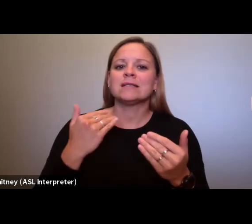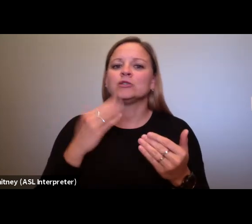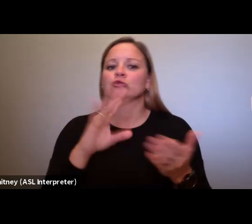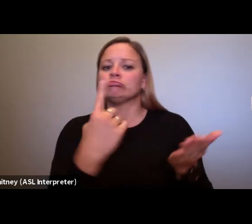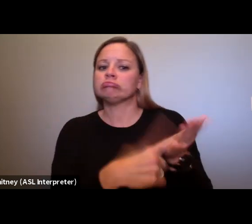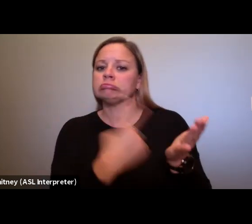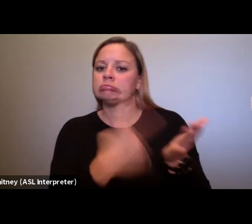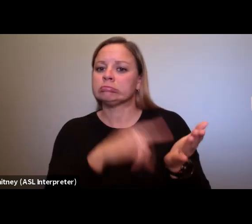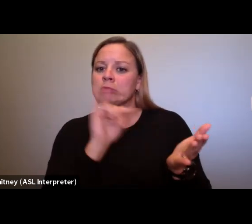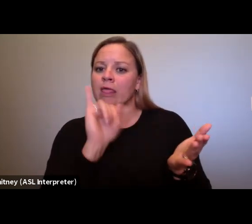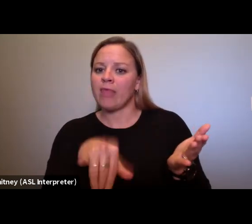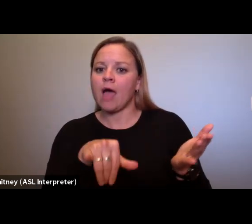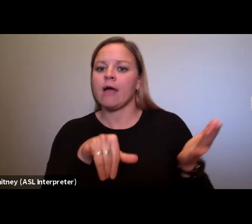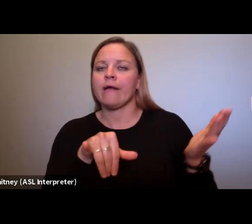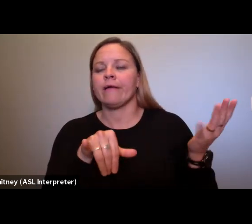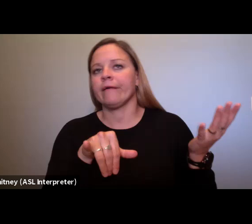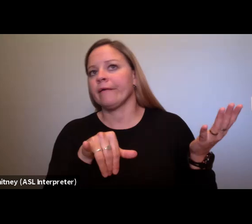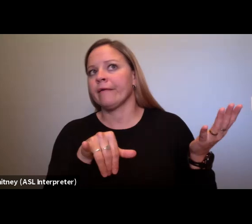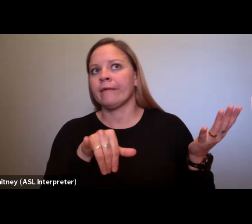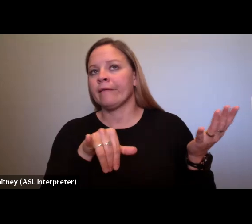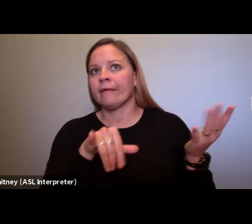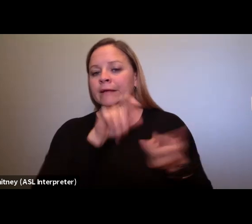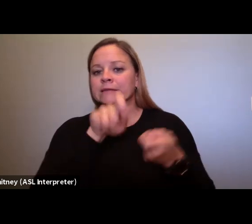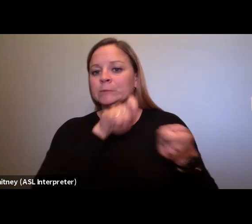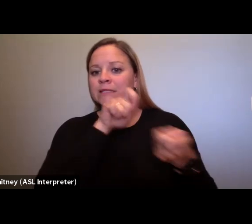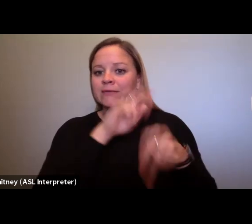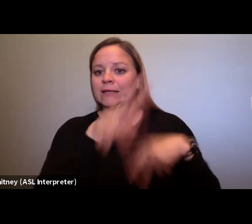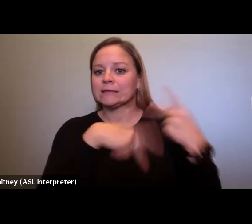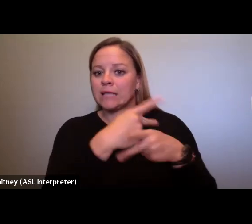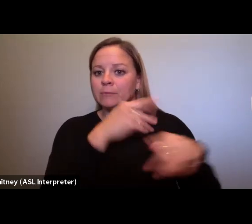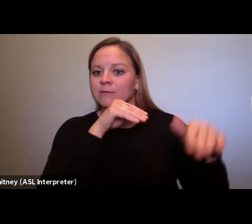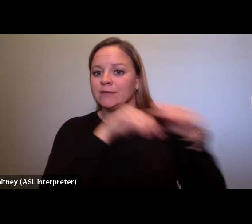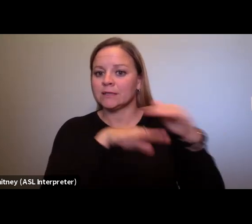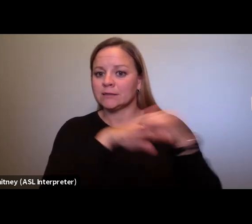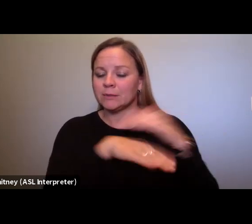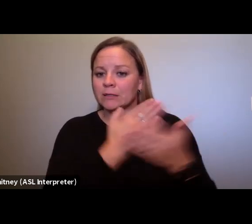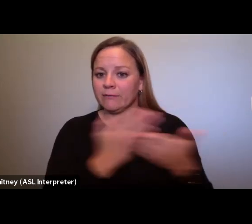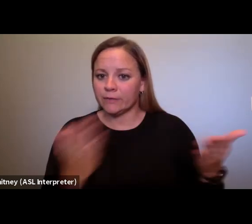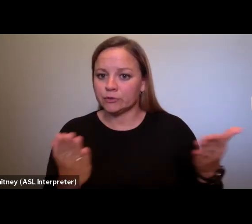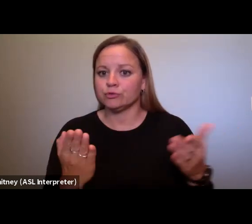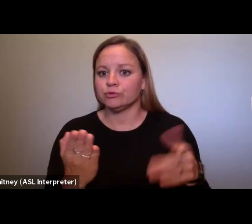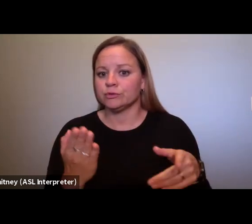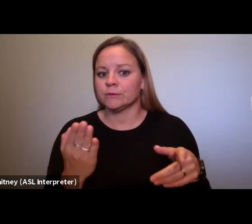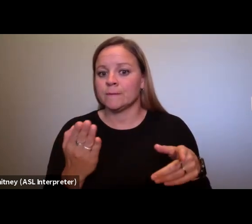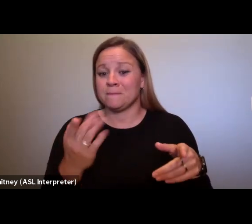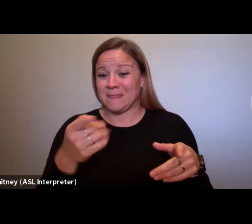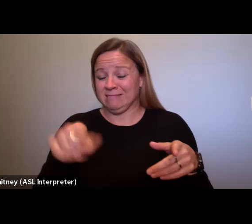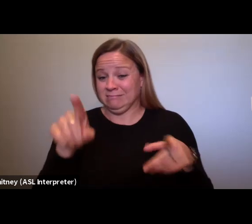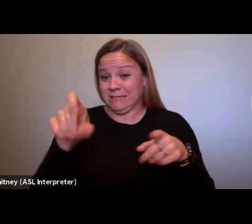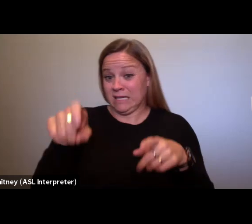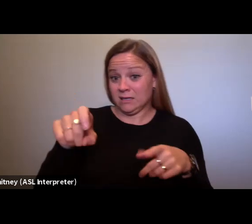conversation about specific types of accessibility features that they may